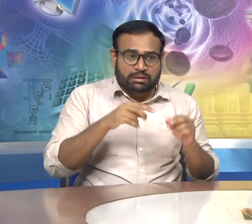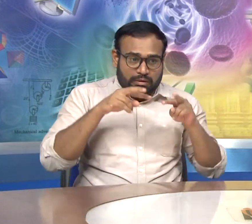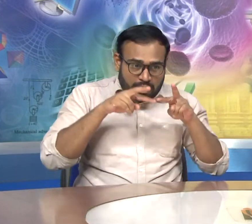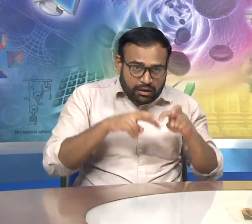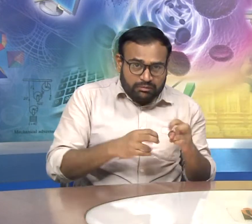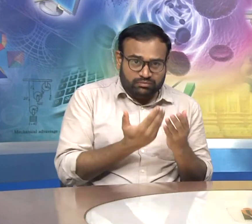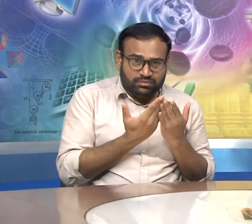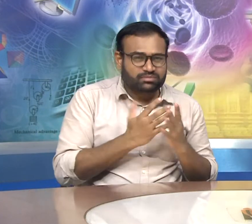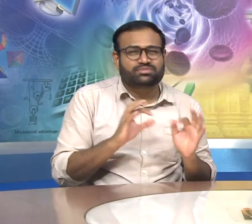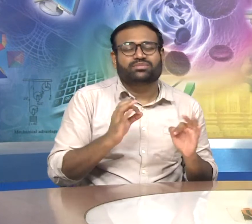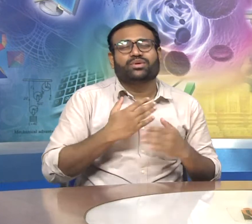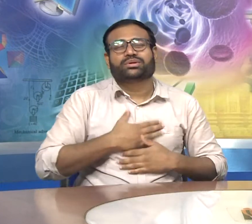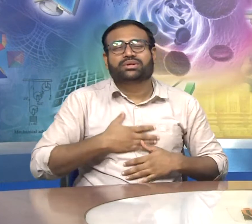chapter reading,